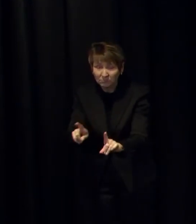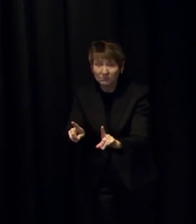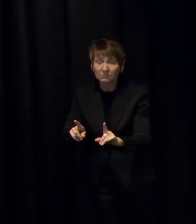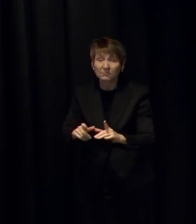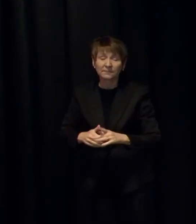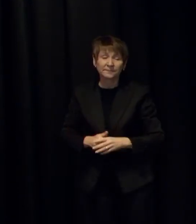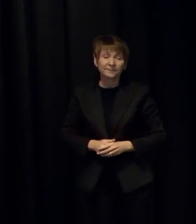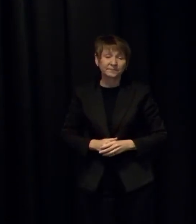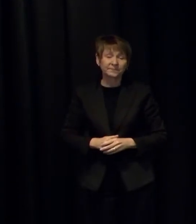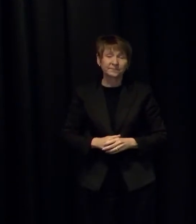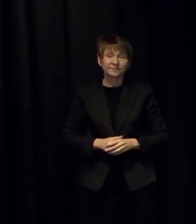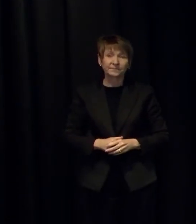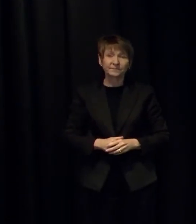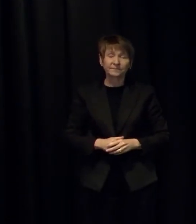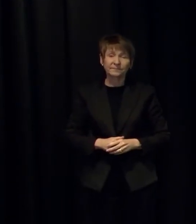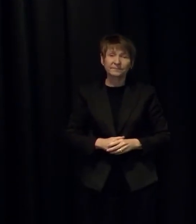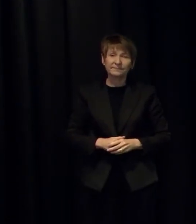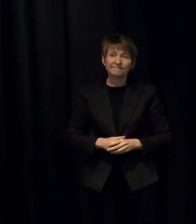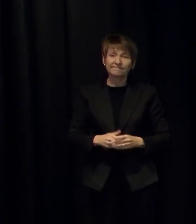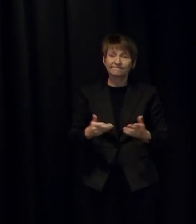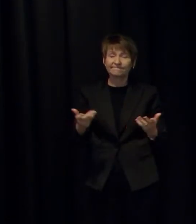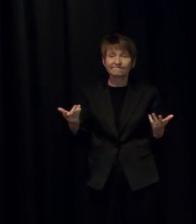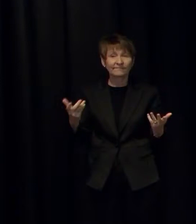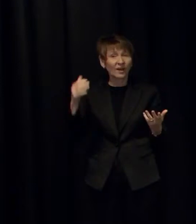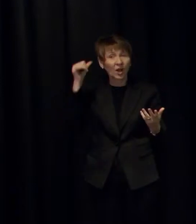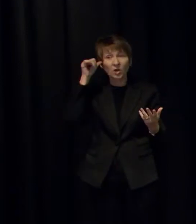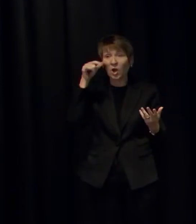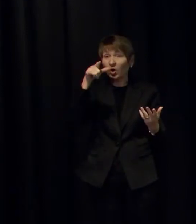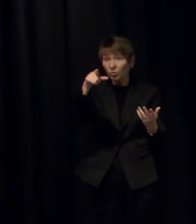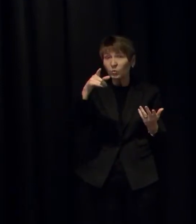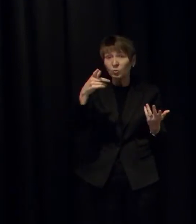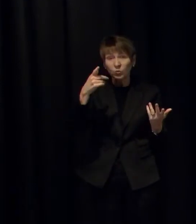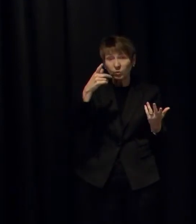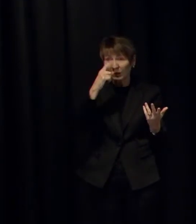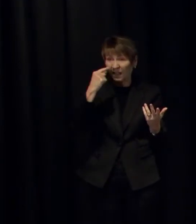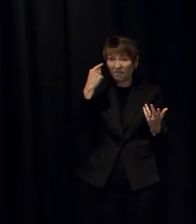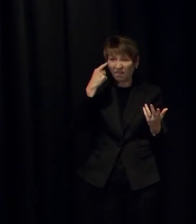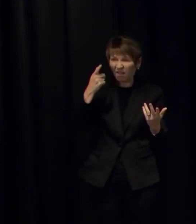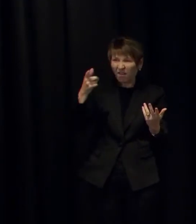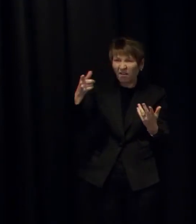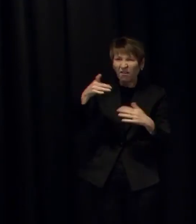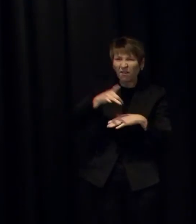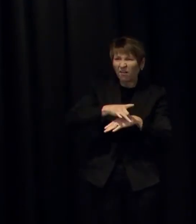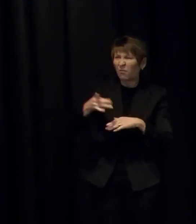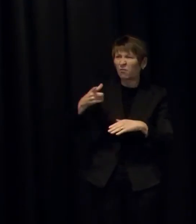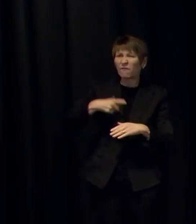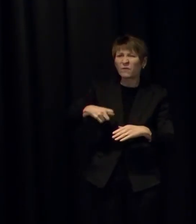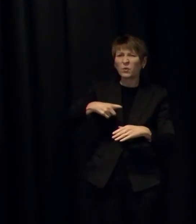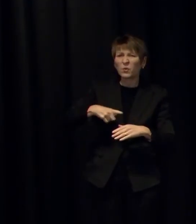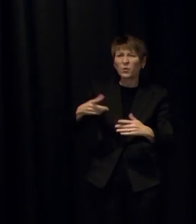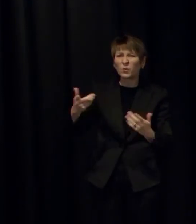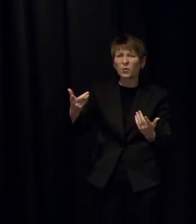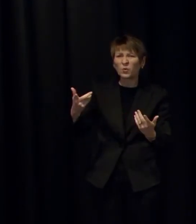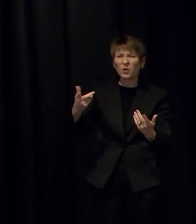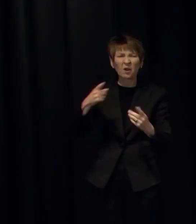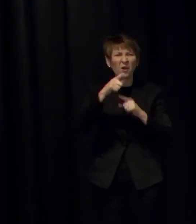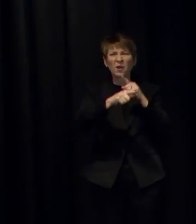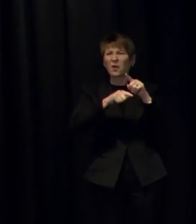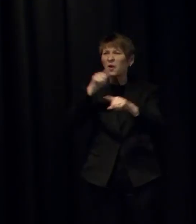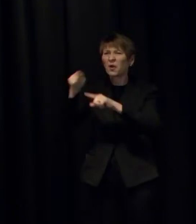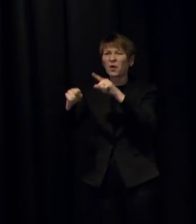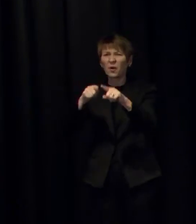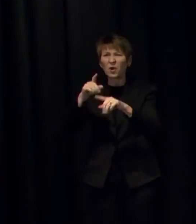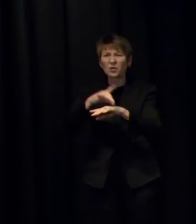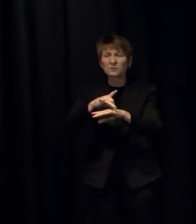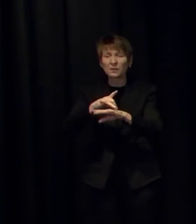to find fault with decisions that hospitals make. But let's be really clear about this. Hospital administrators, doctors, nurses, AMBOs, the whole